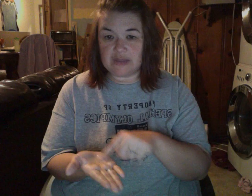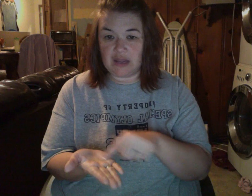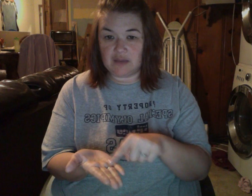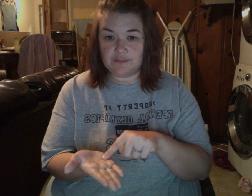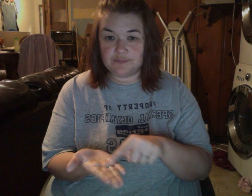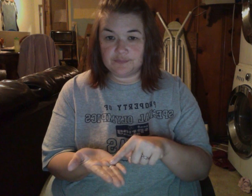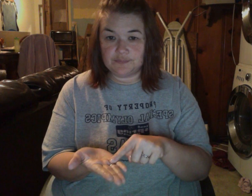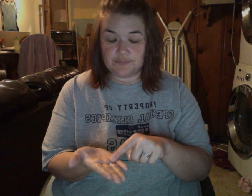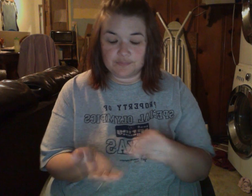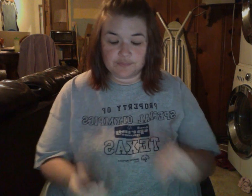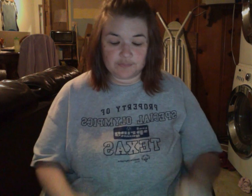hand.